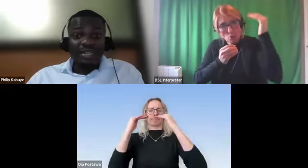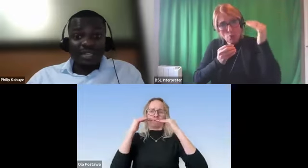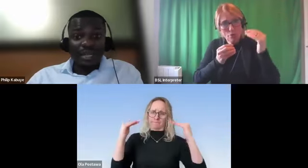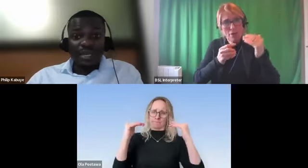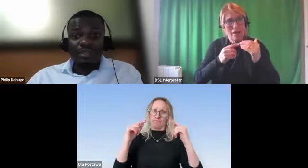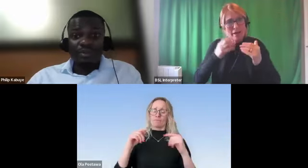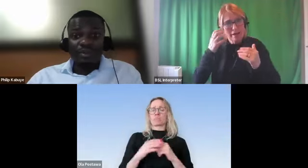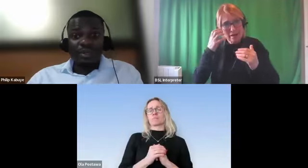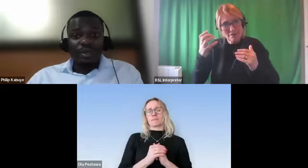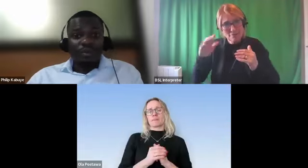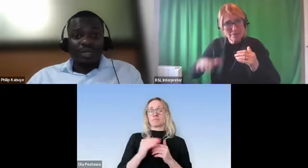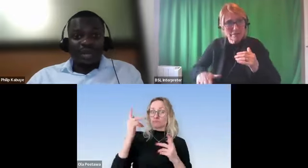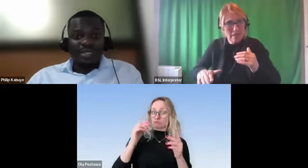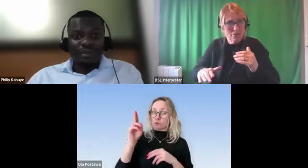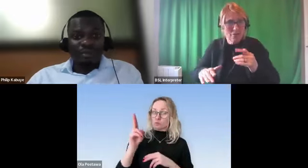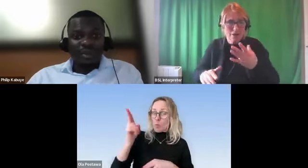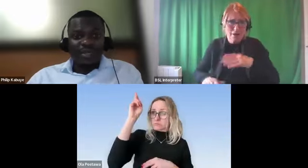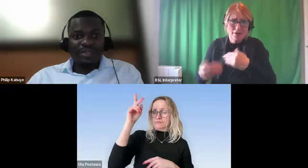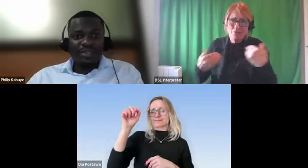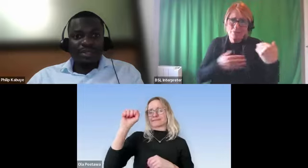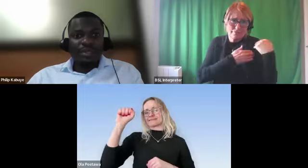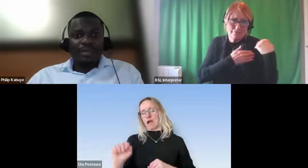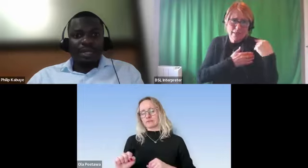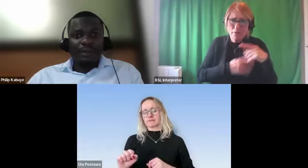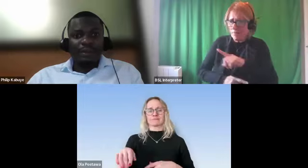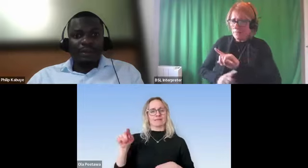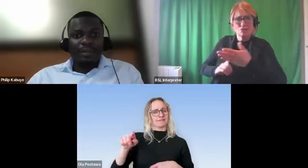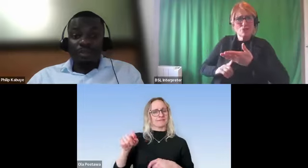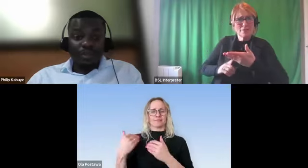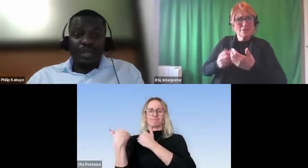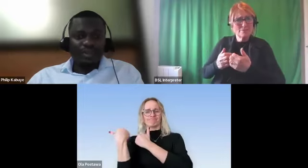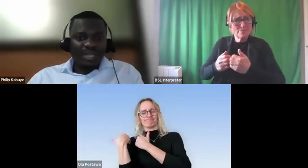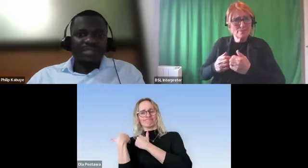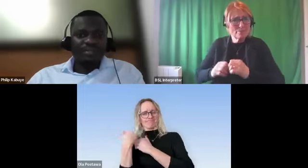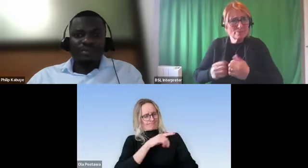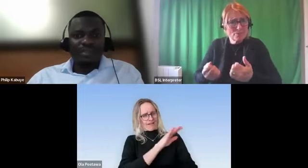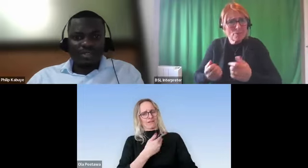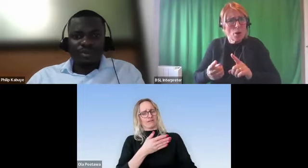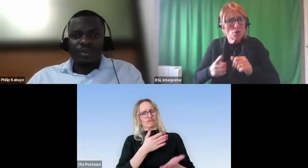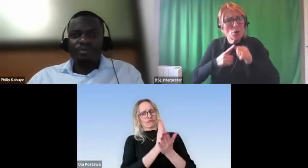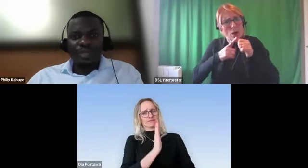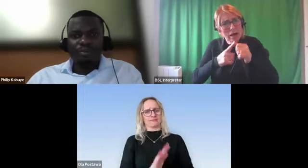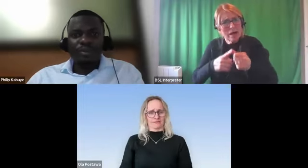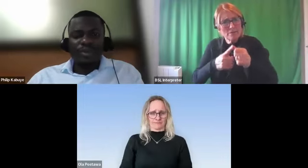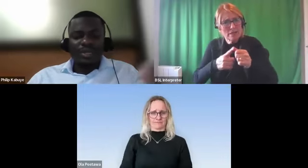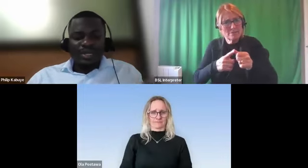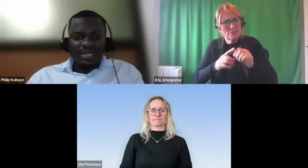in the south accountable when rights are compromised, but also advocating for